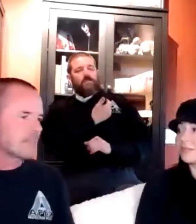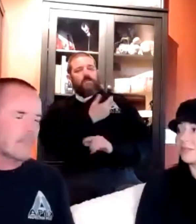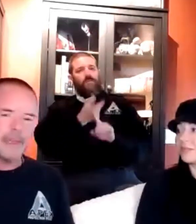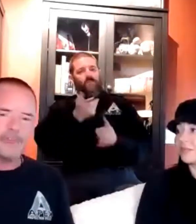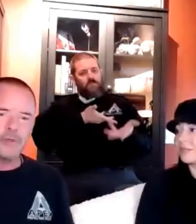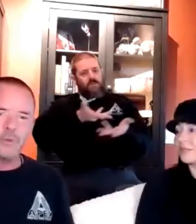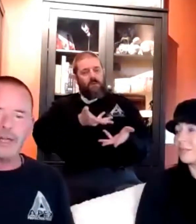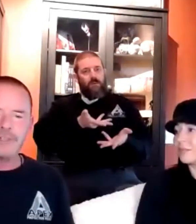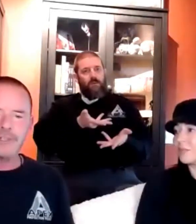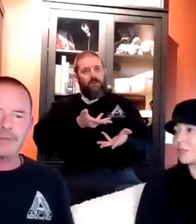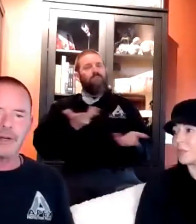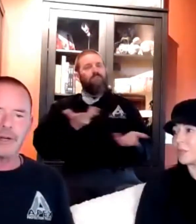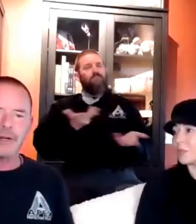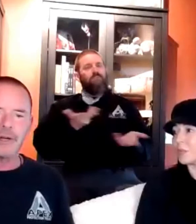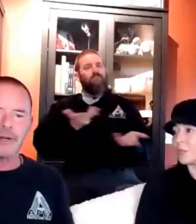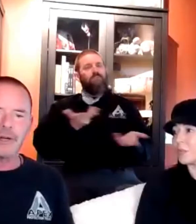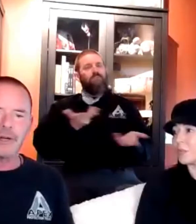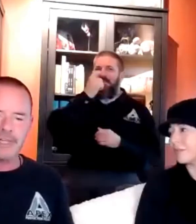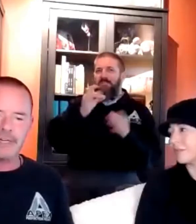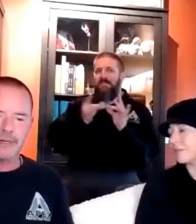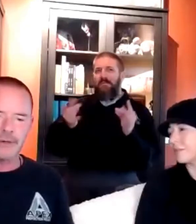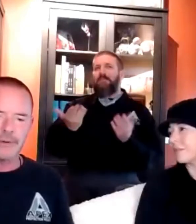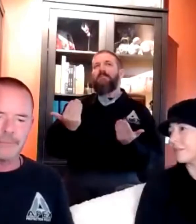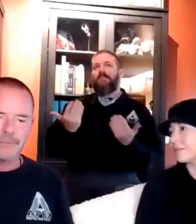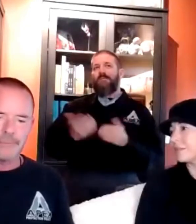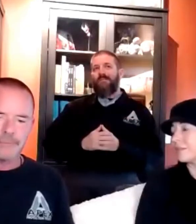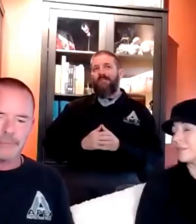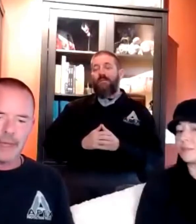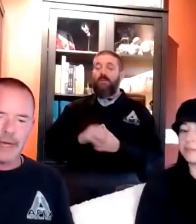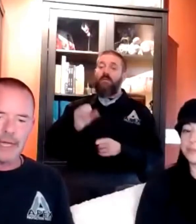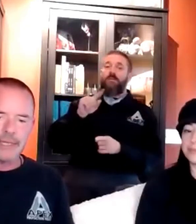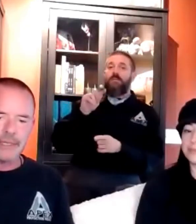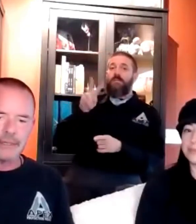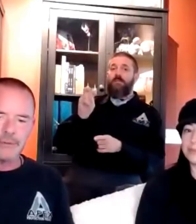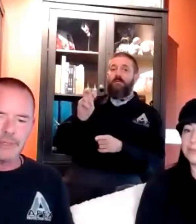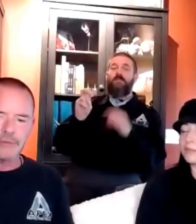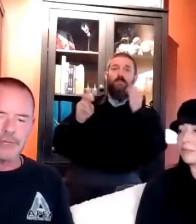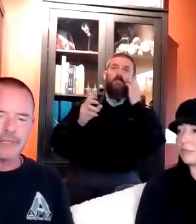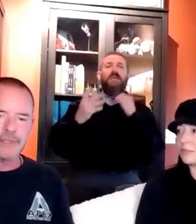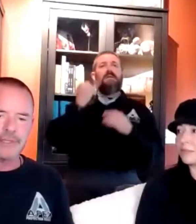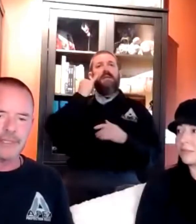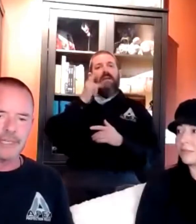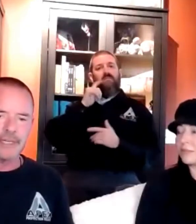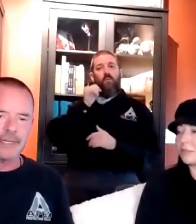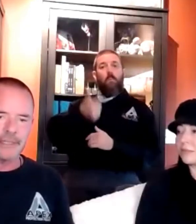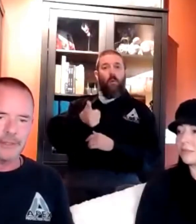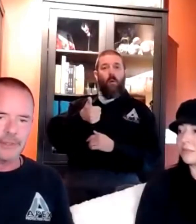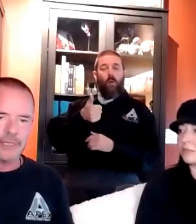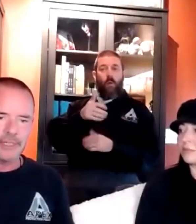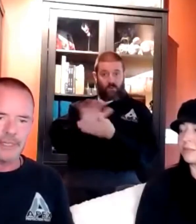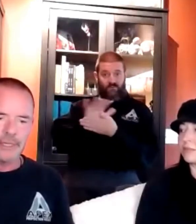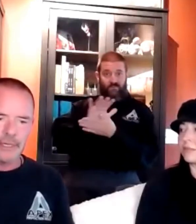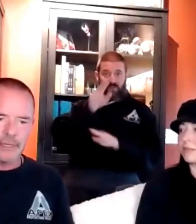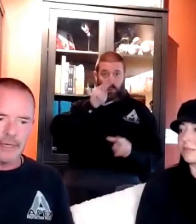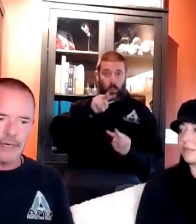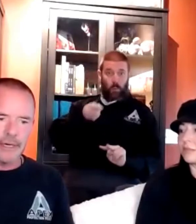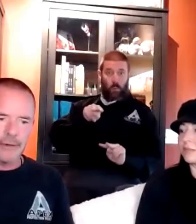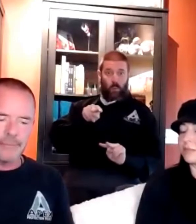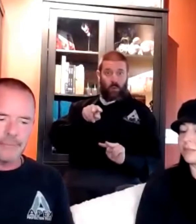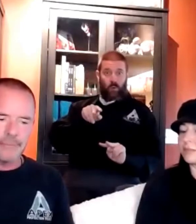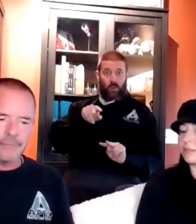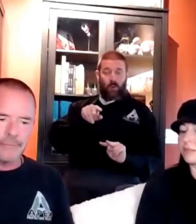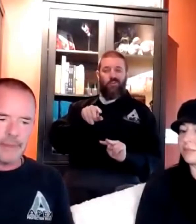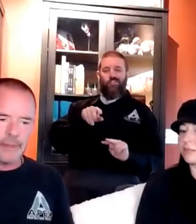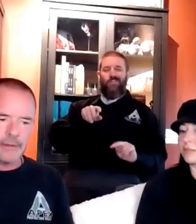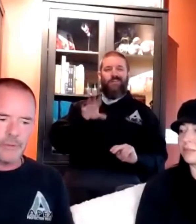yourselves? if you watch tomorrow morning's video, hiking with Riggs and Selena and Loki,